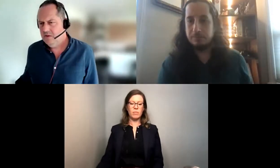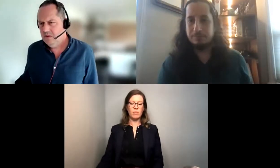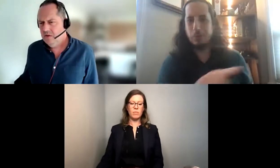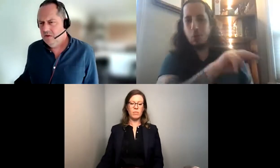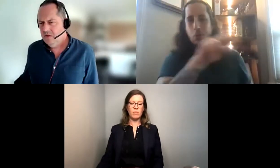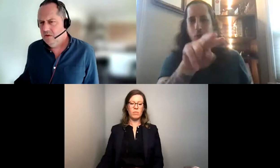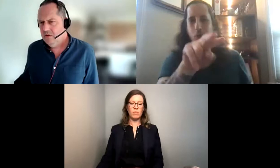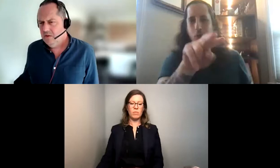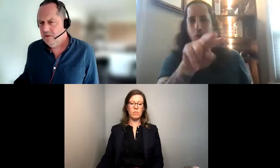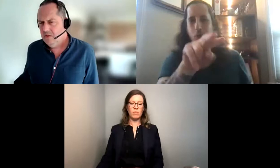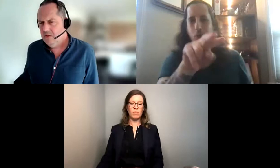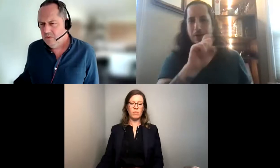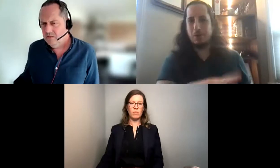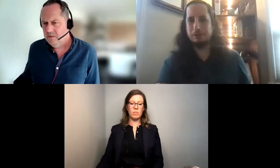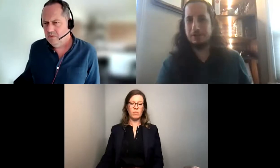that's possible?